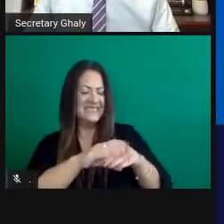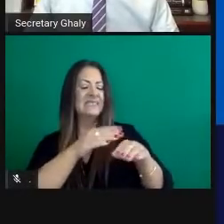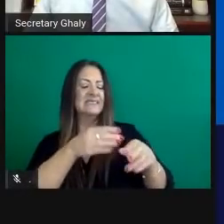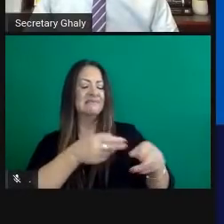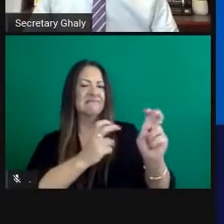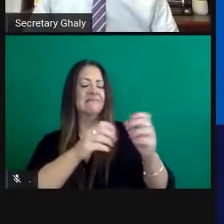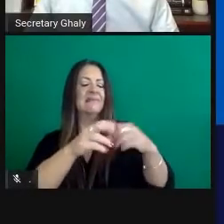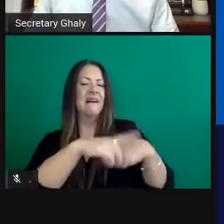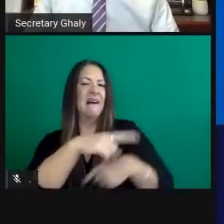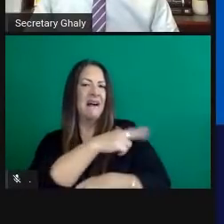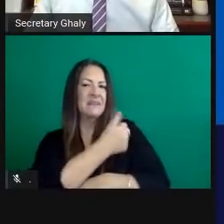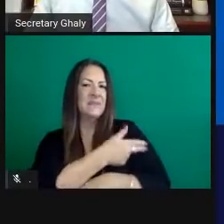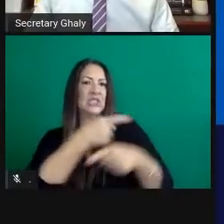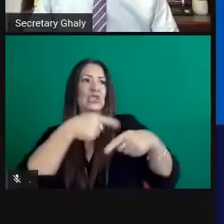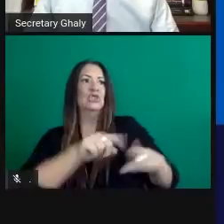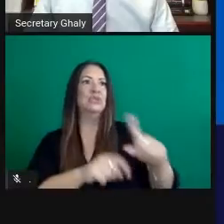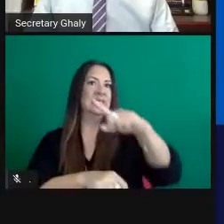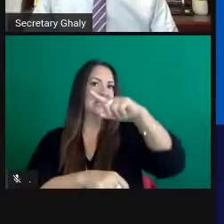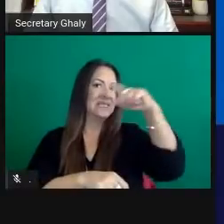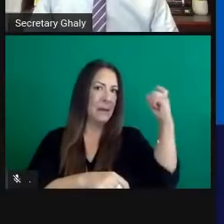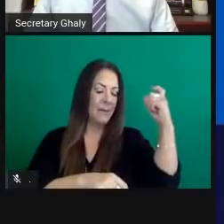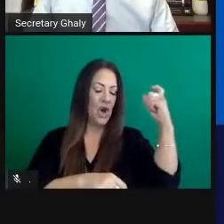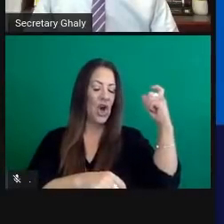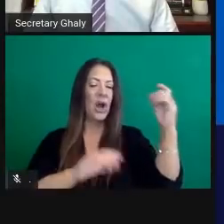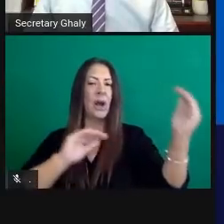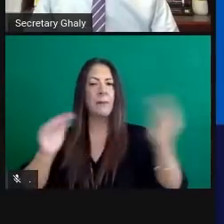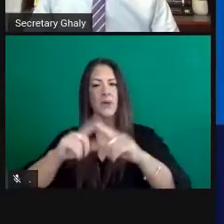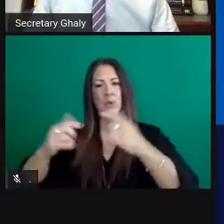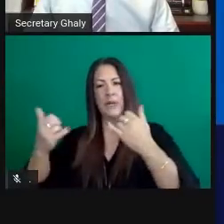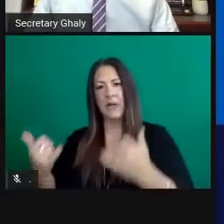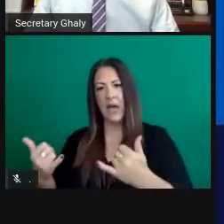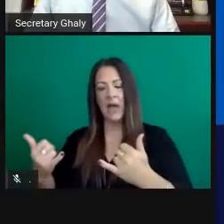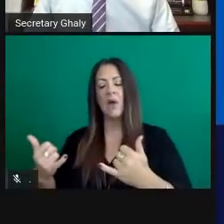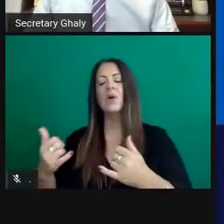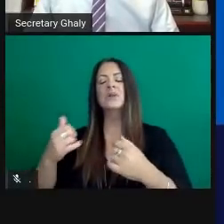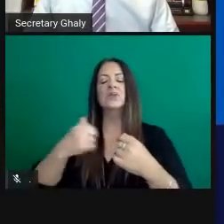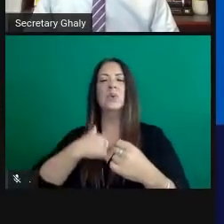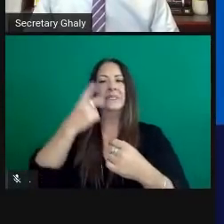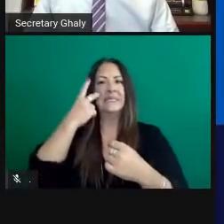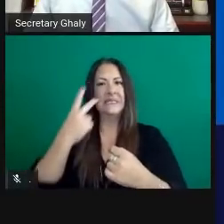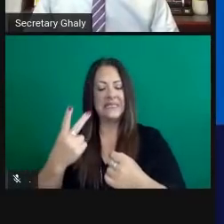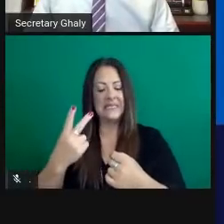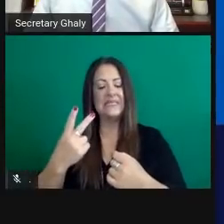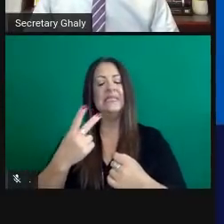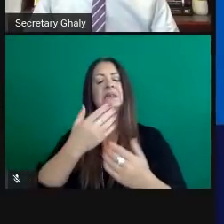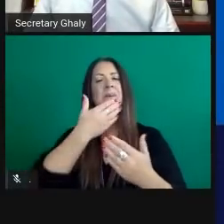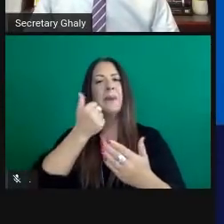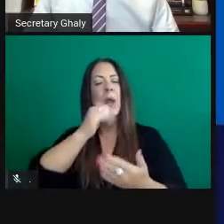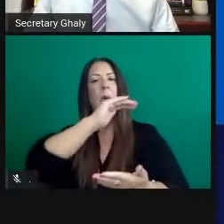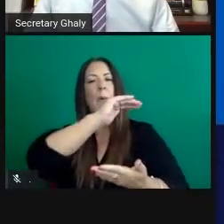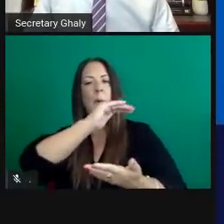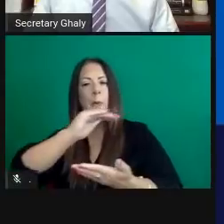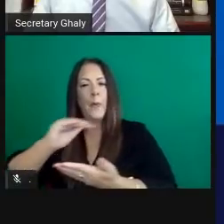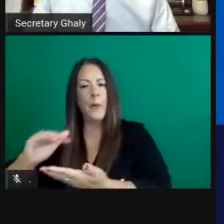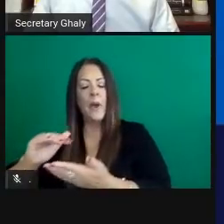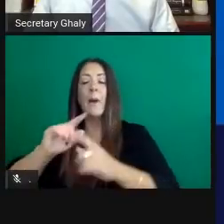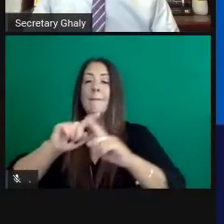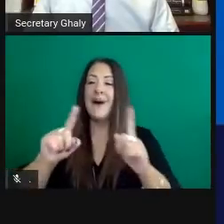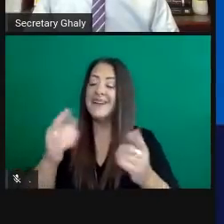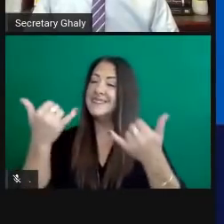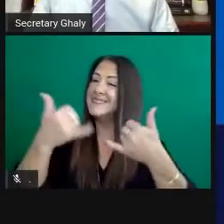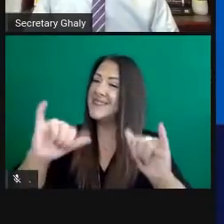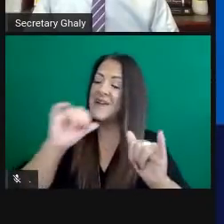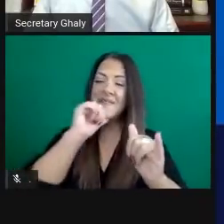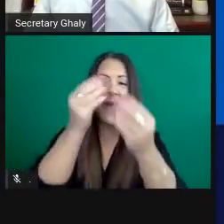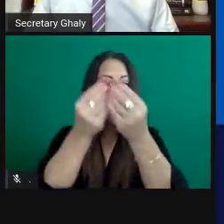during the summer. So all trends that I think are positive, but again, with the reminder and the caveat that